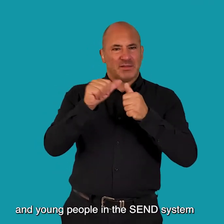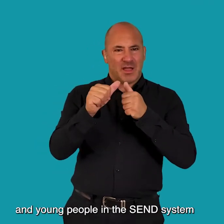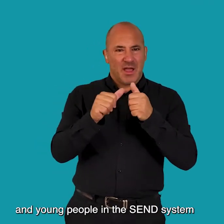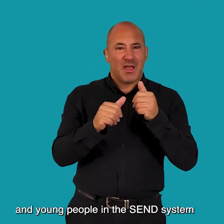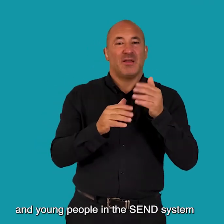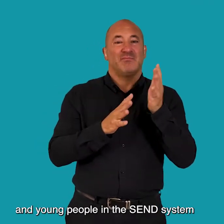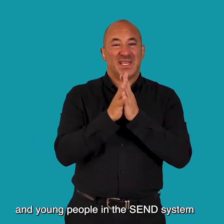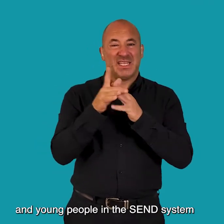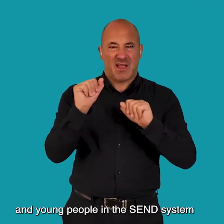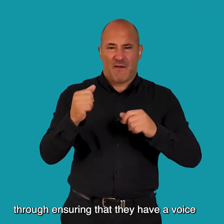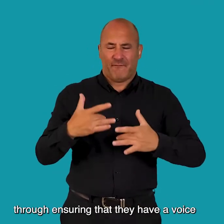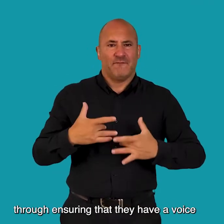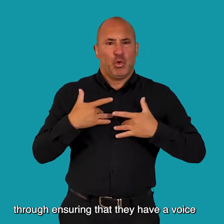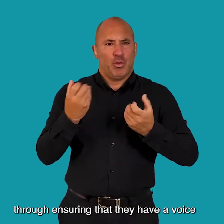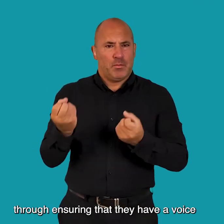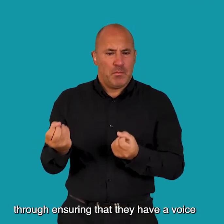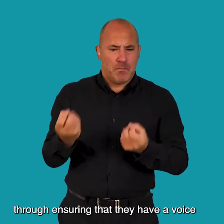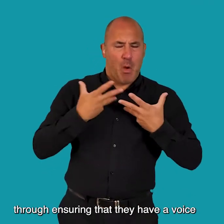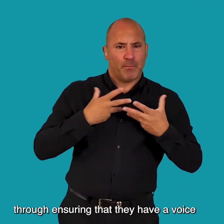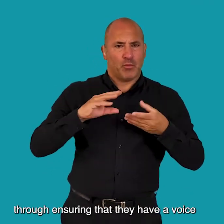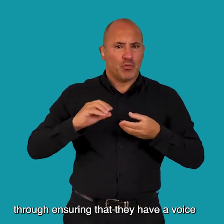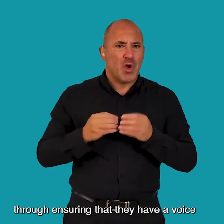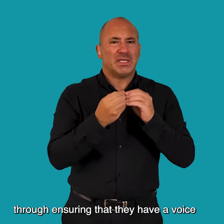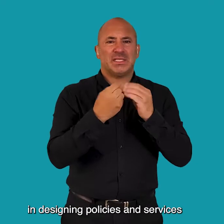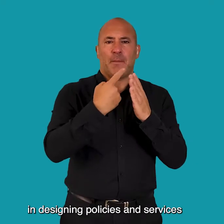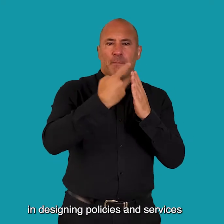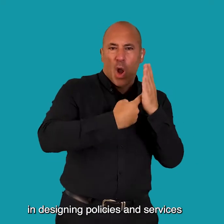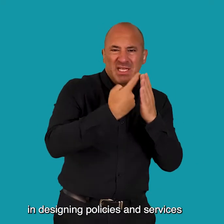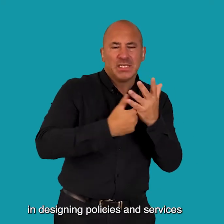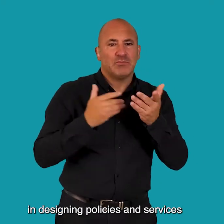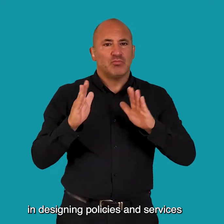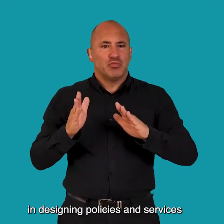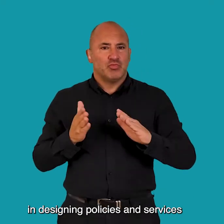SEND system through ensuring that they have a voice in designing policies and